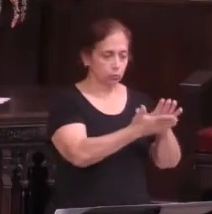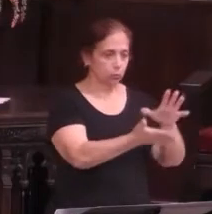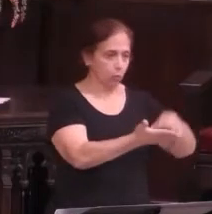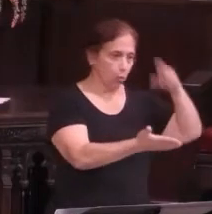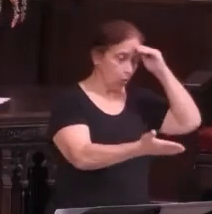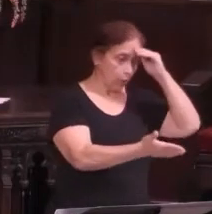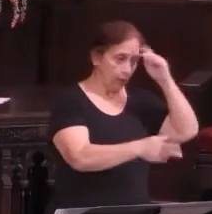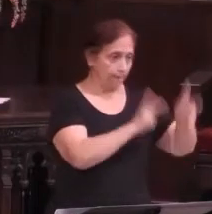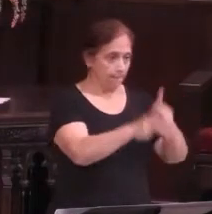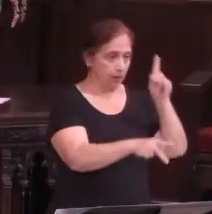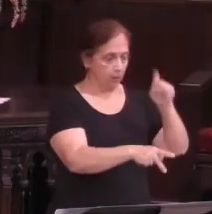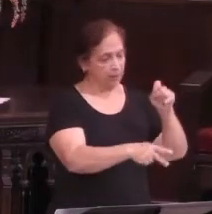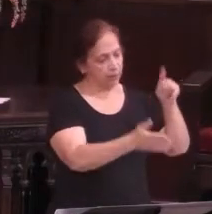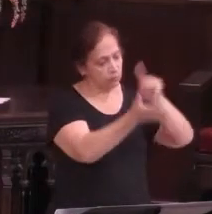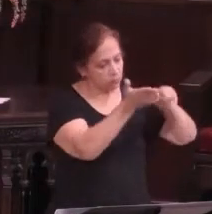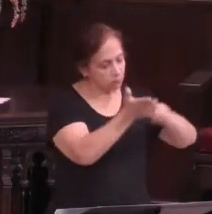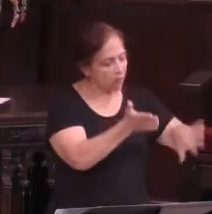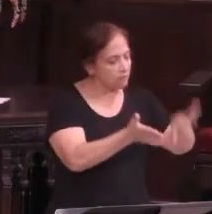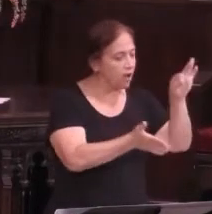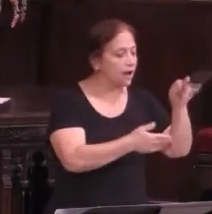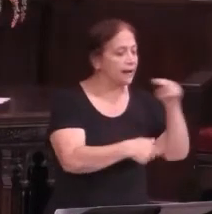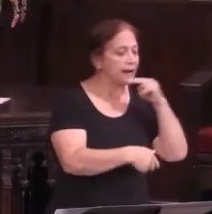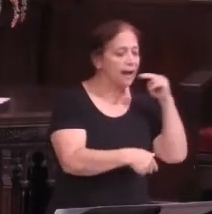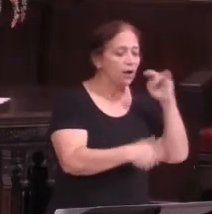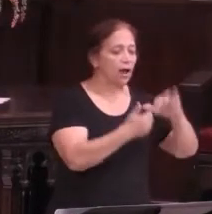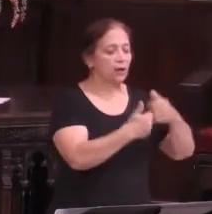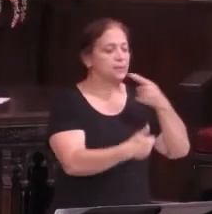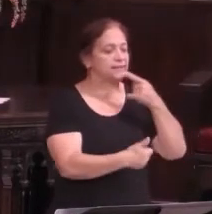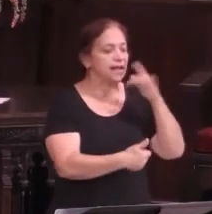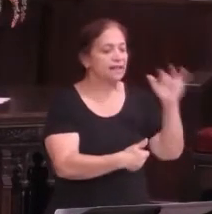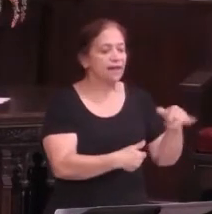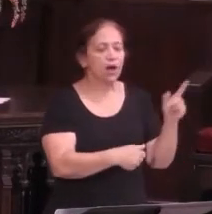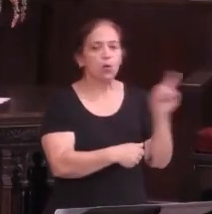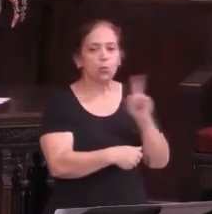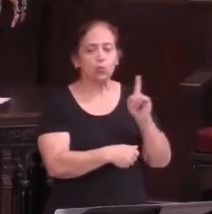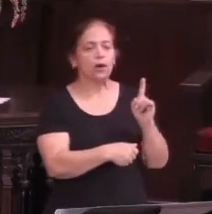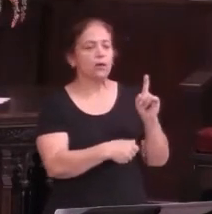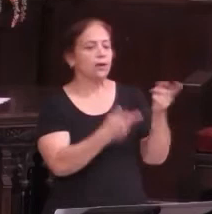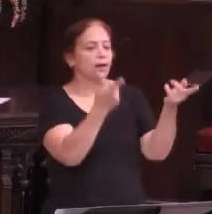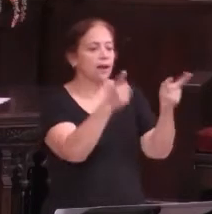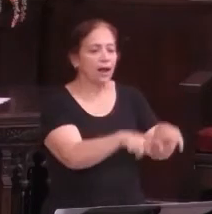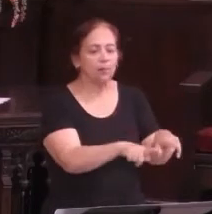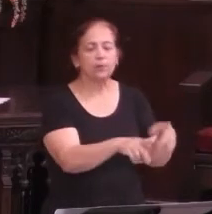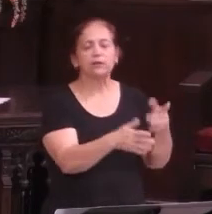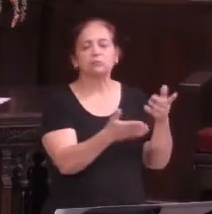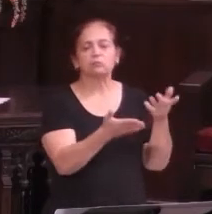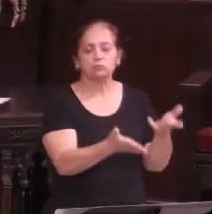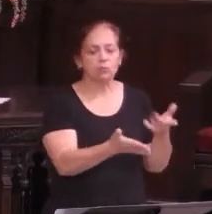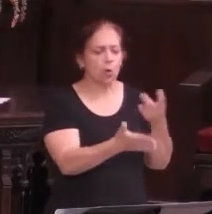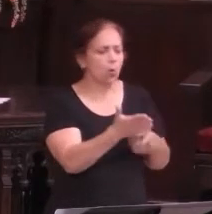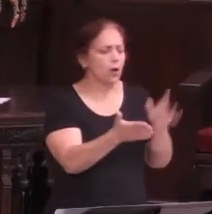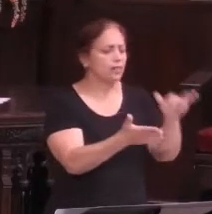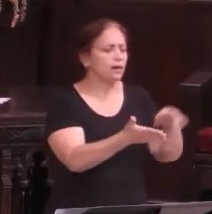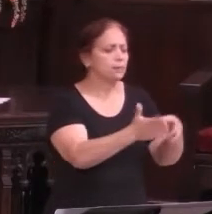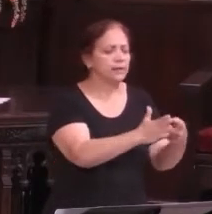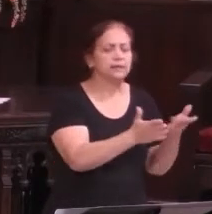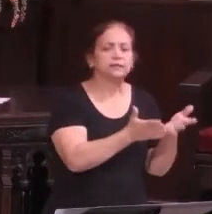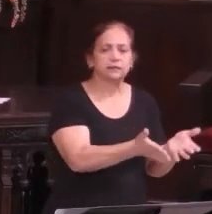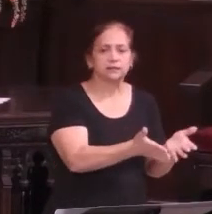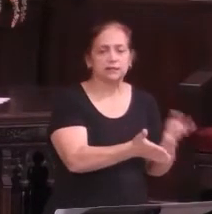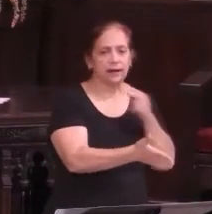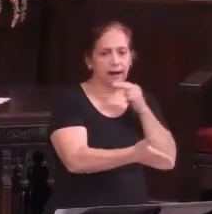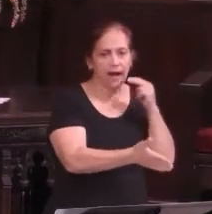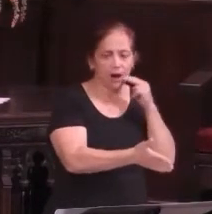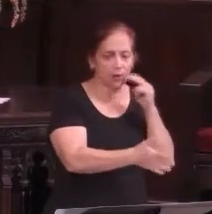everybody needs to look up. How do you say this? Where was that? What's this?" They are